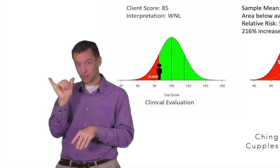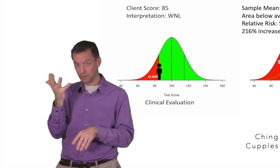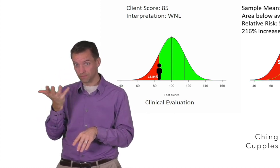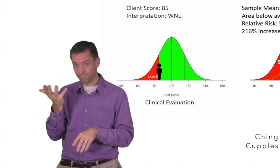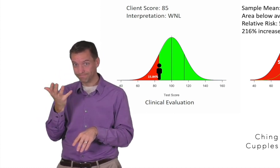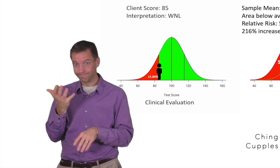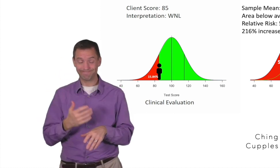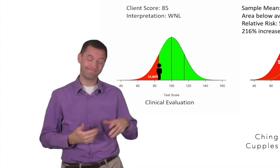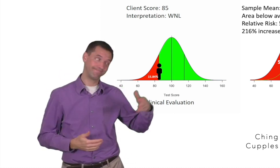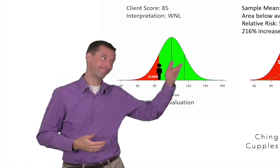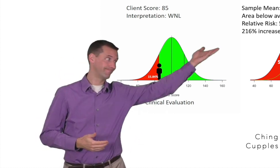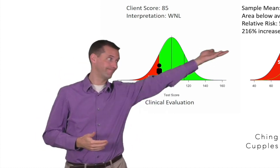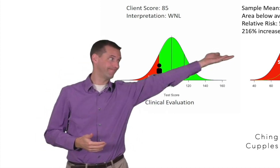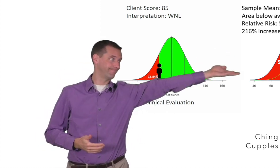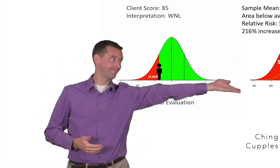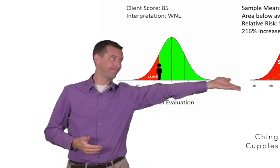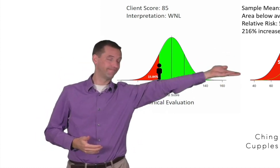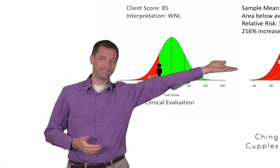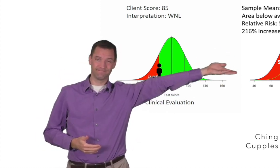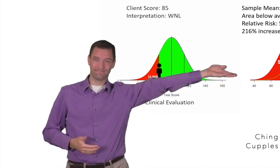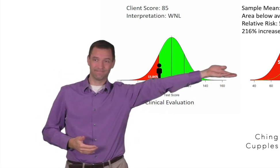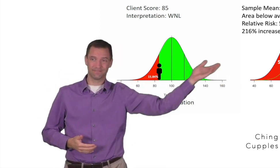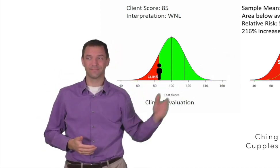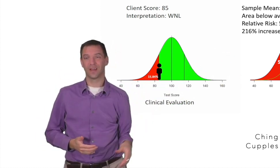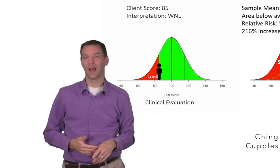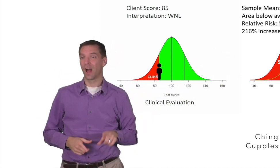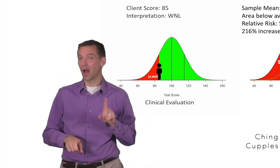in Australia looked like this distribution over here.